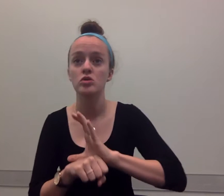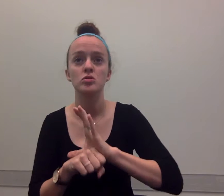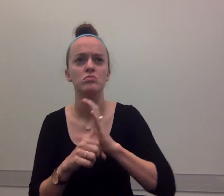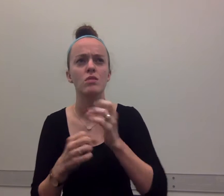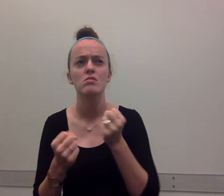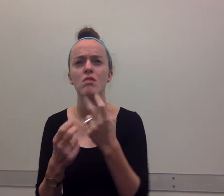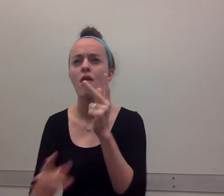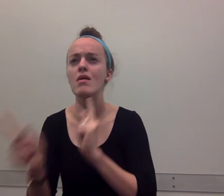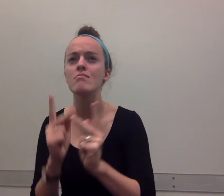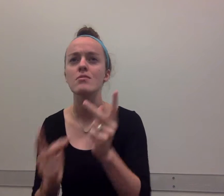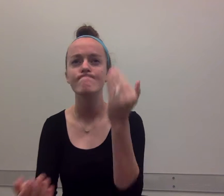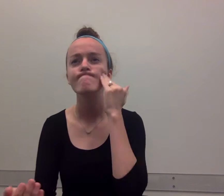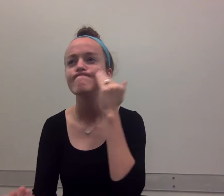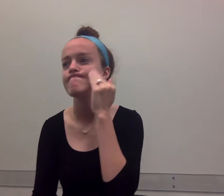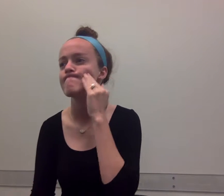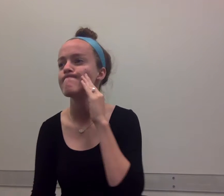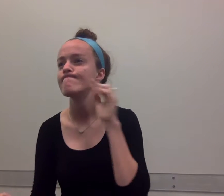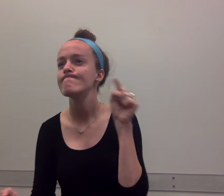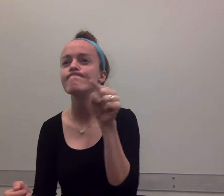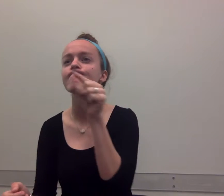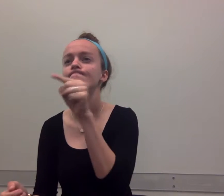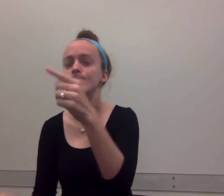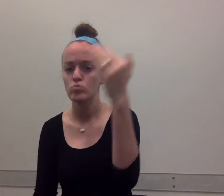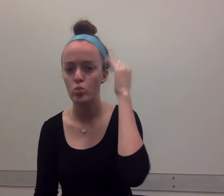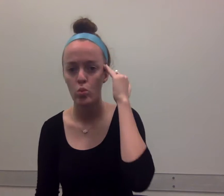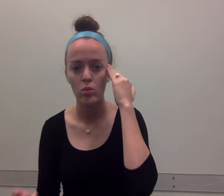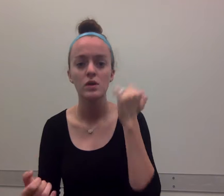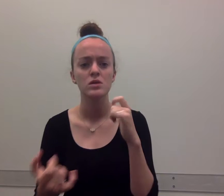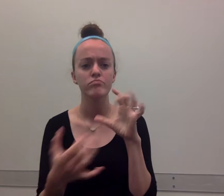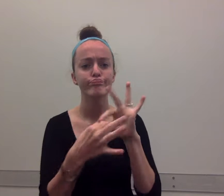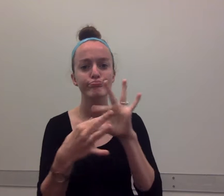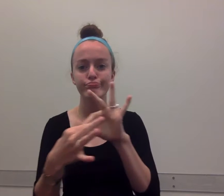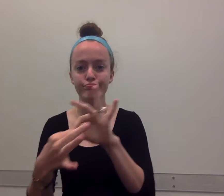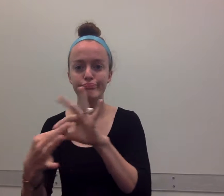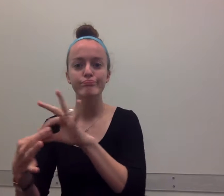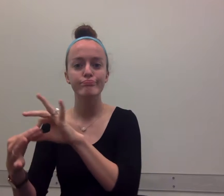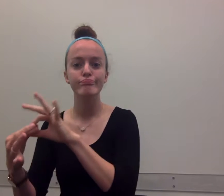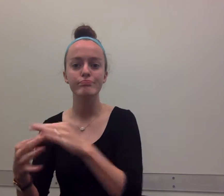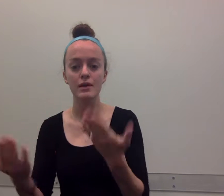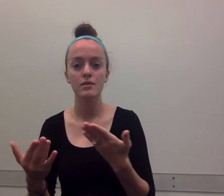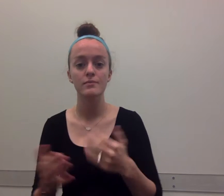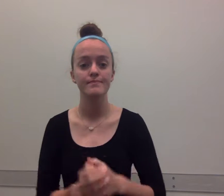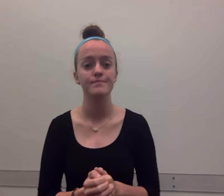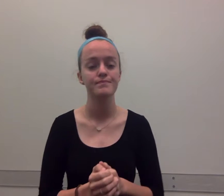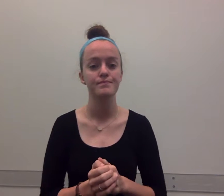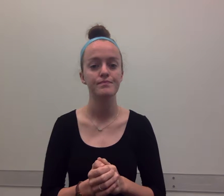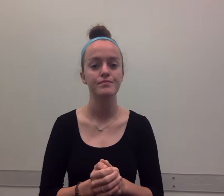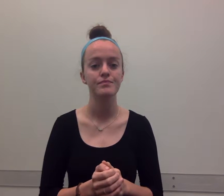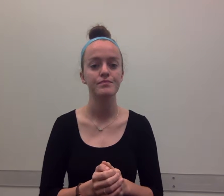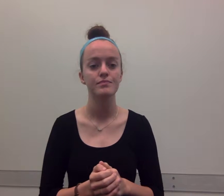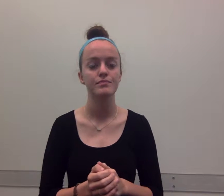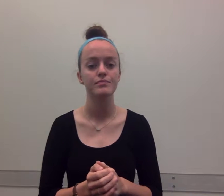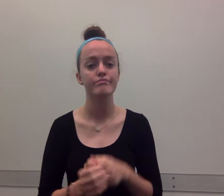connection for me. And lastly, because there were more opportunities here in Little Rock than there would be in